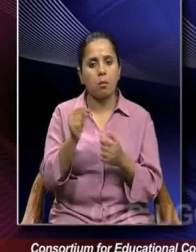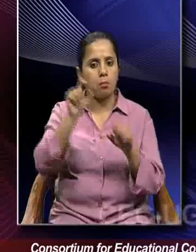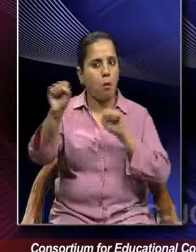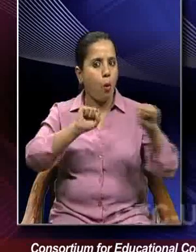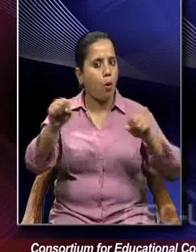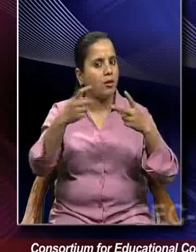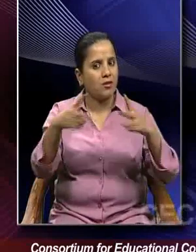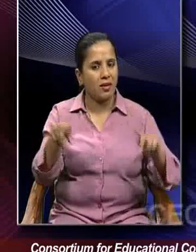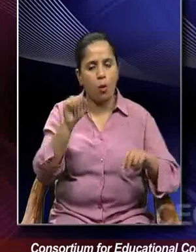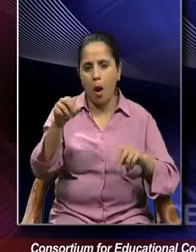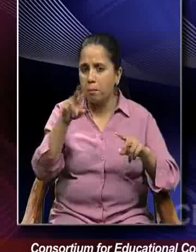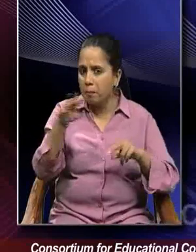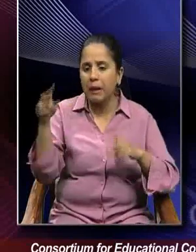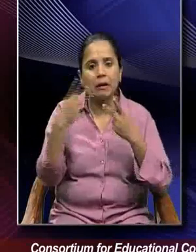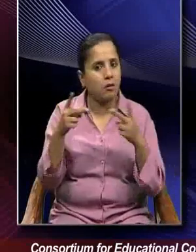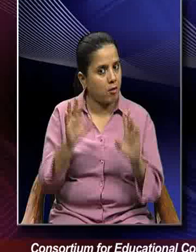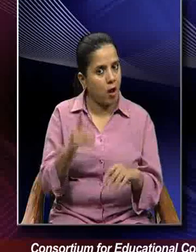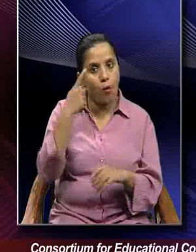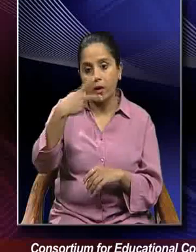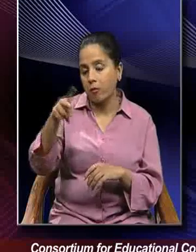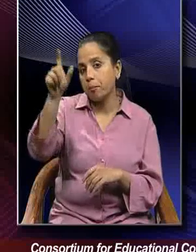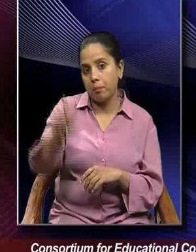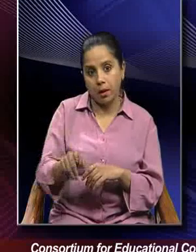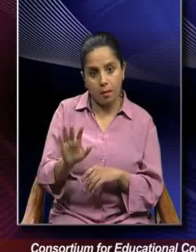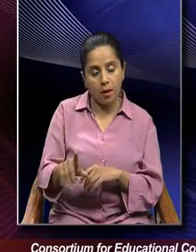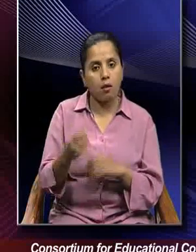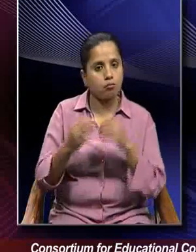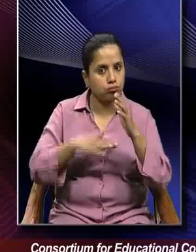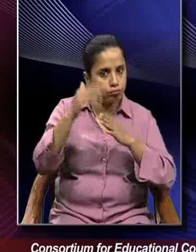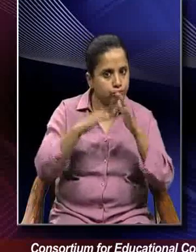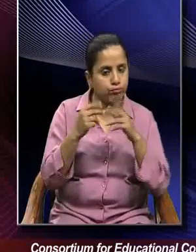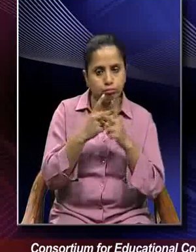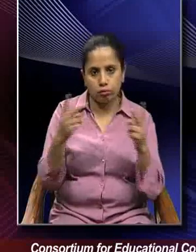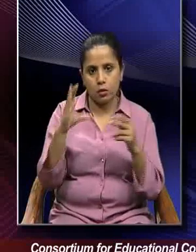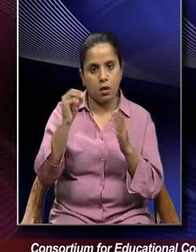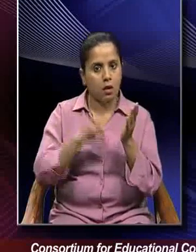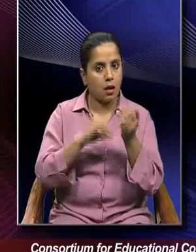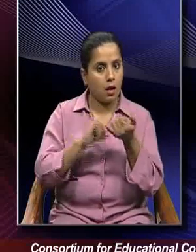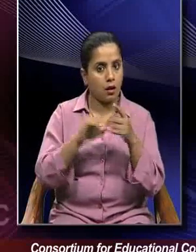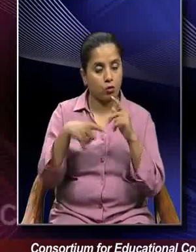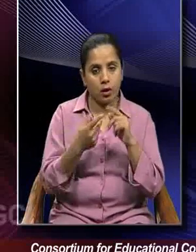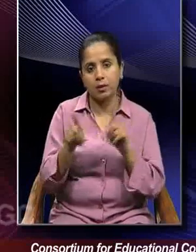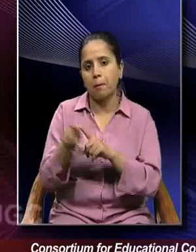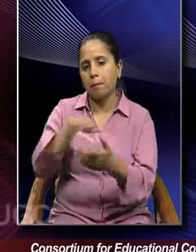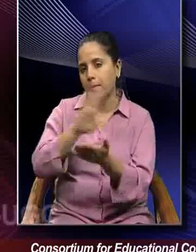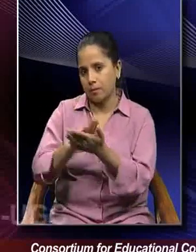has different meanings for different people, according to constructivism, just like interpretivism.